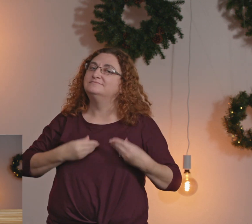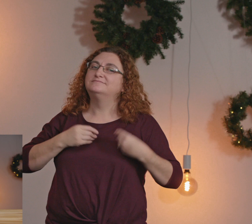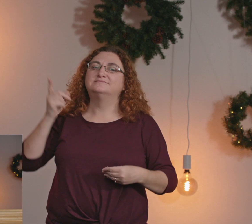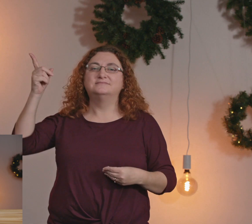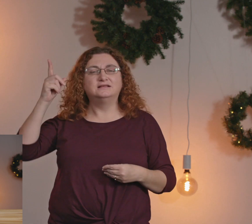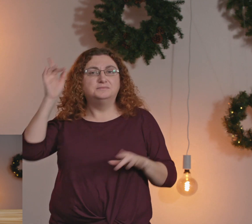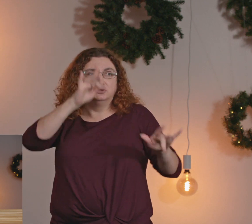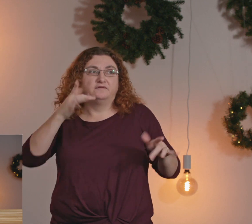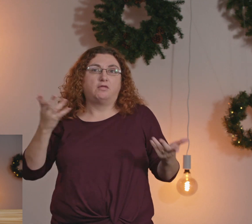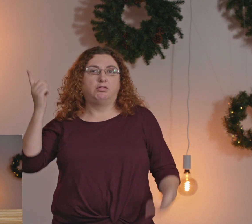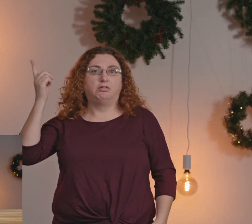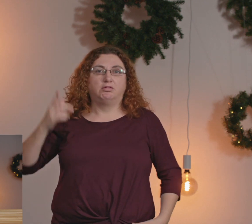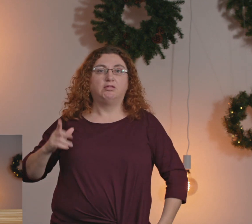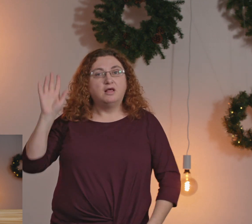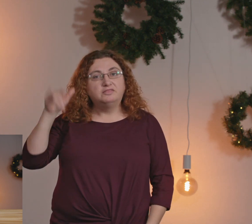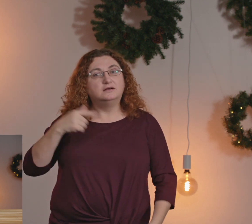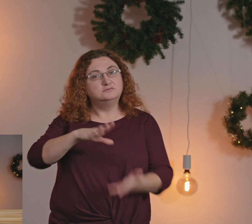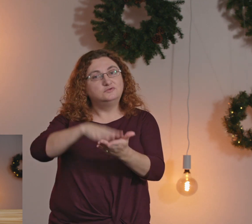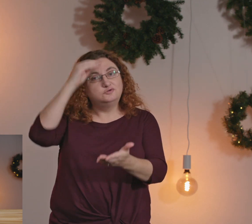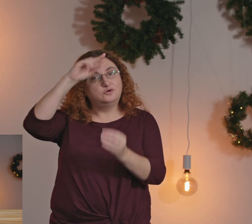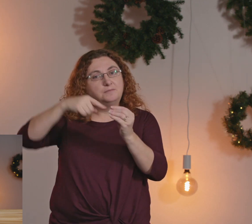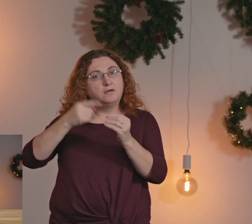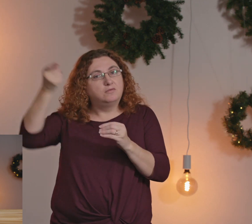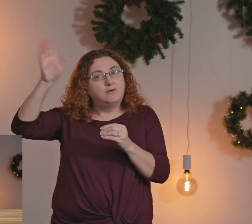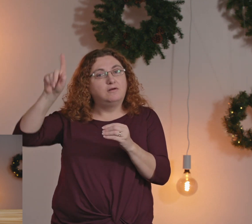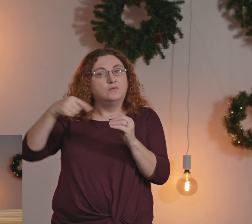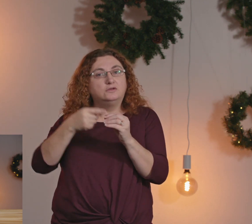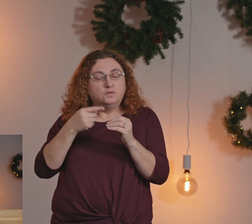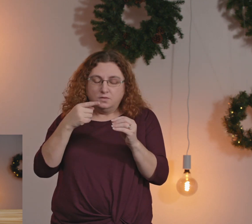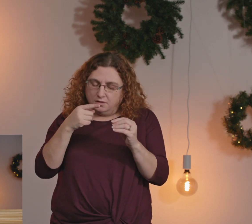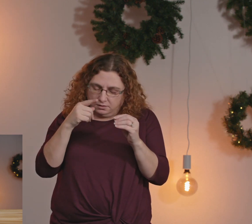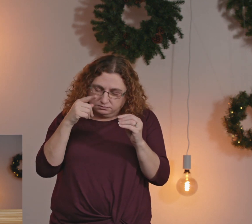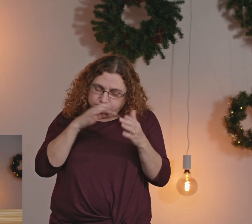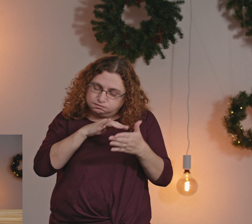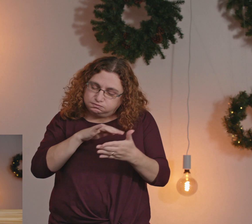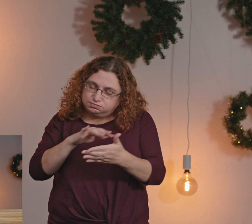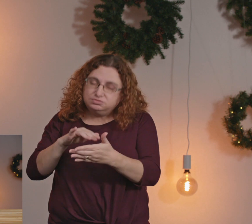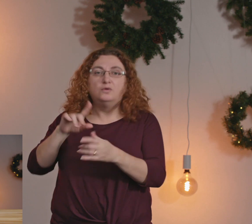He's merciful. That's what you learn about God when you get right up close to him.